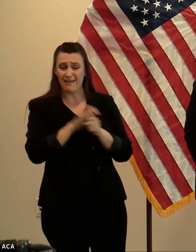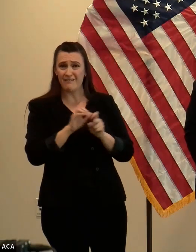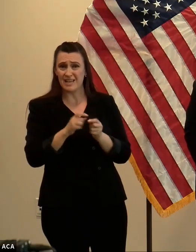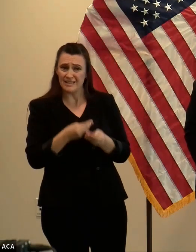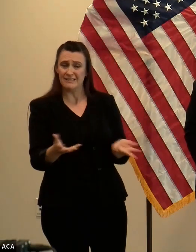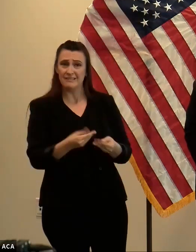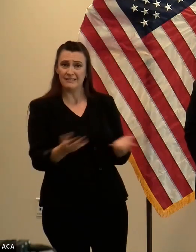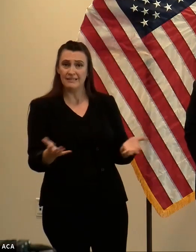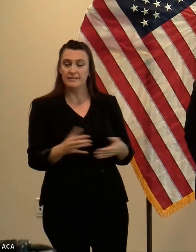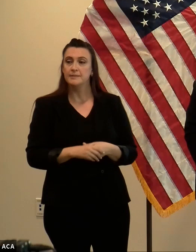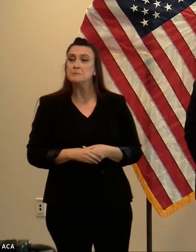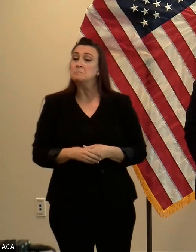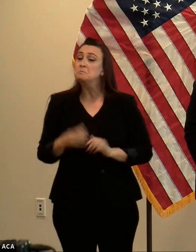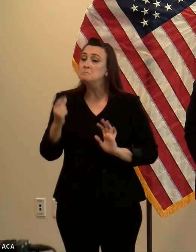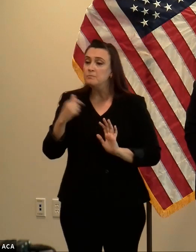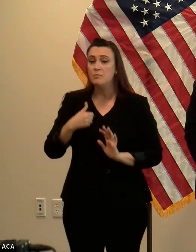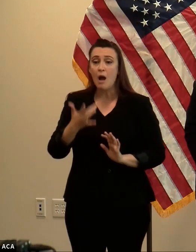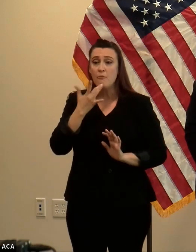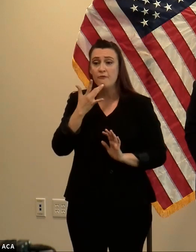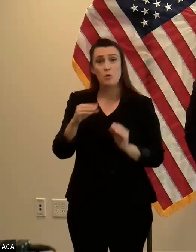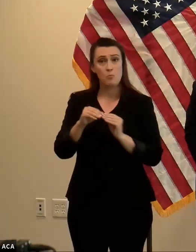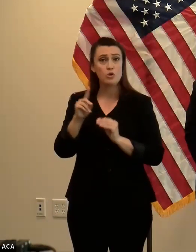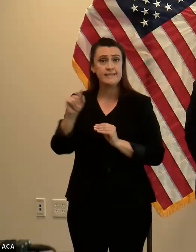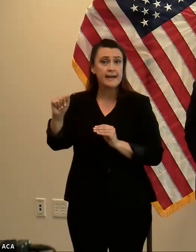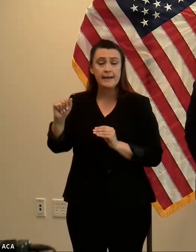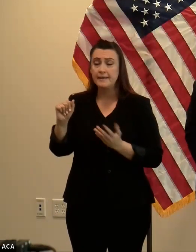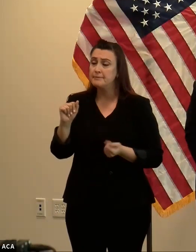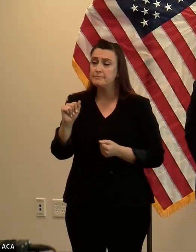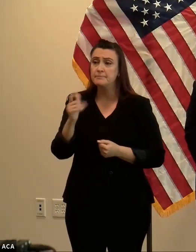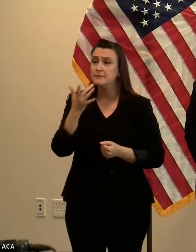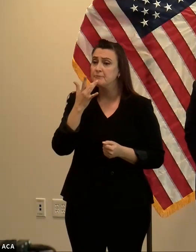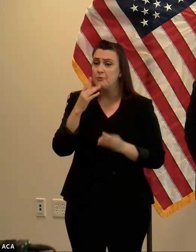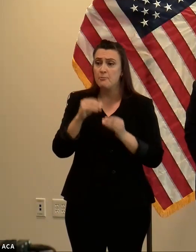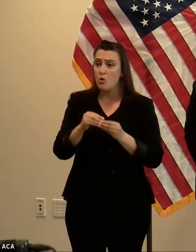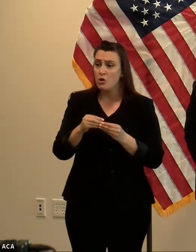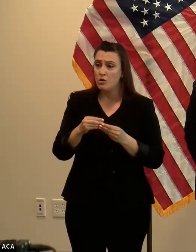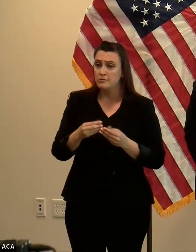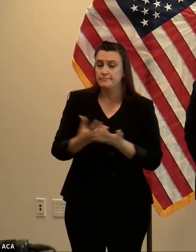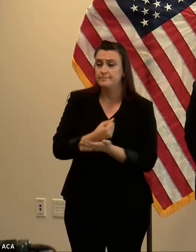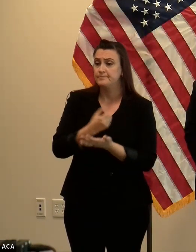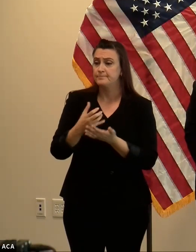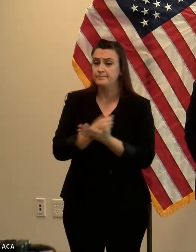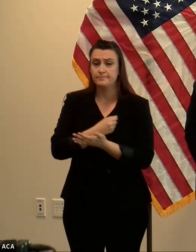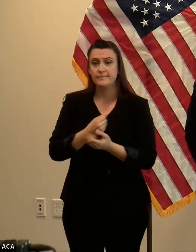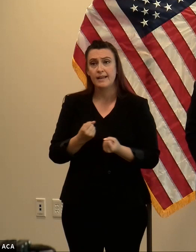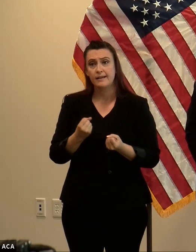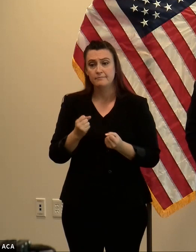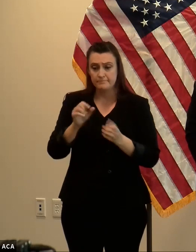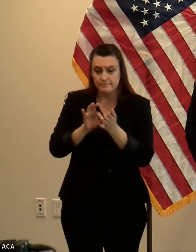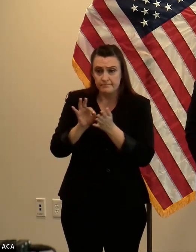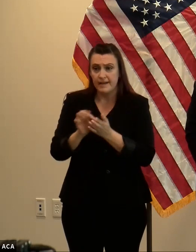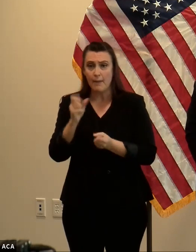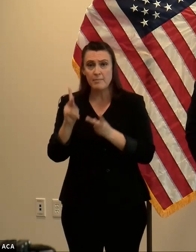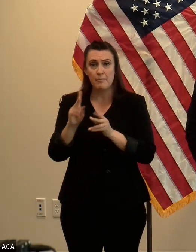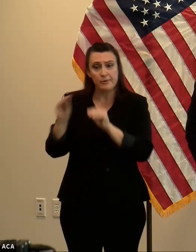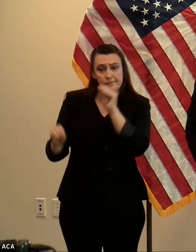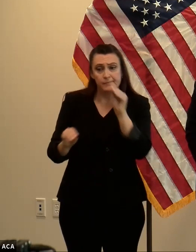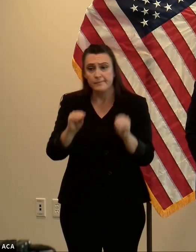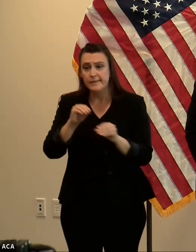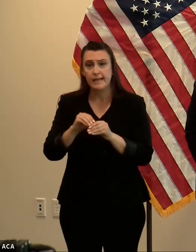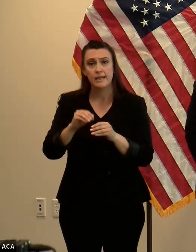While I would like a lot more data, on testing and the prevalence in our community, we've got a lot of data